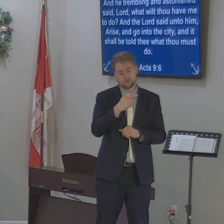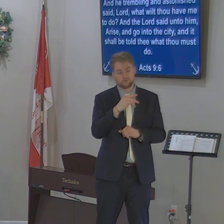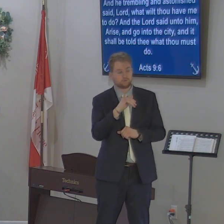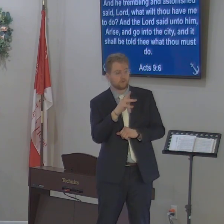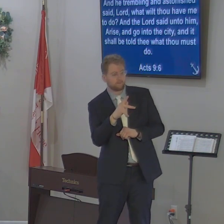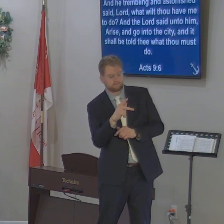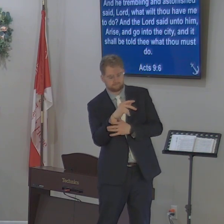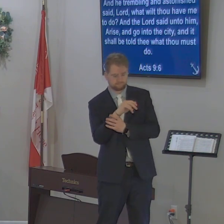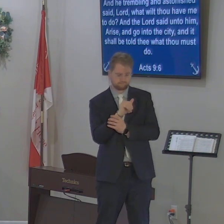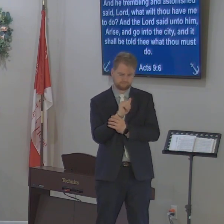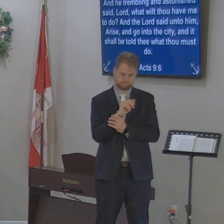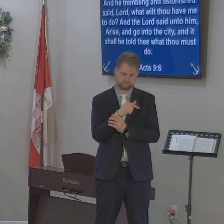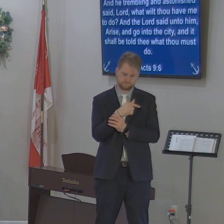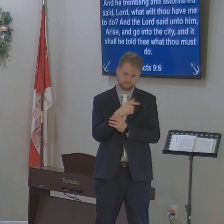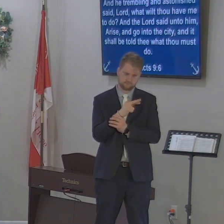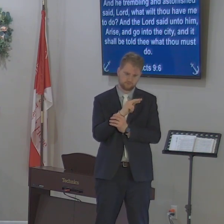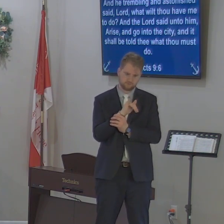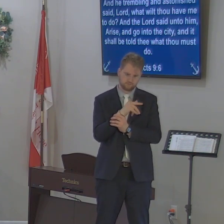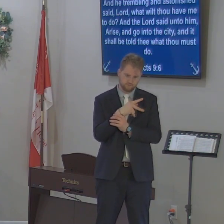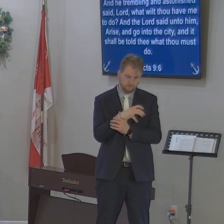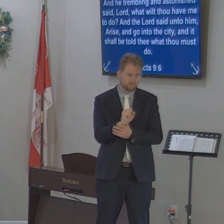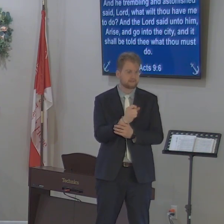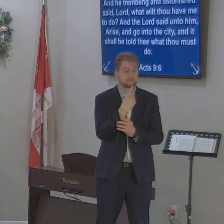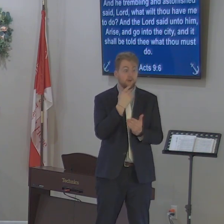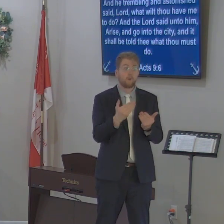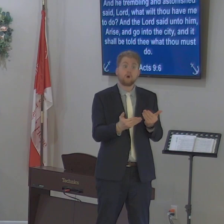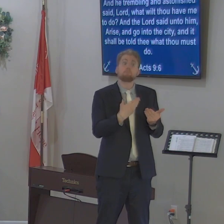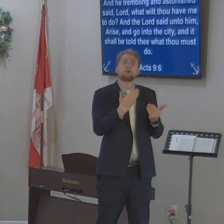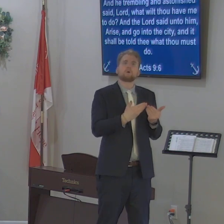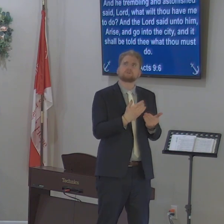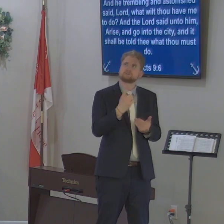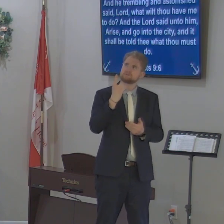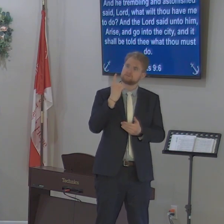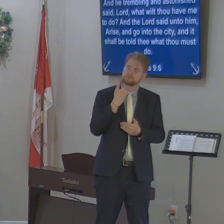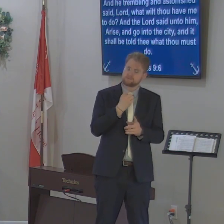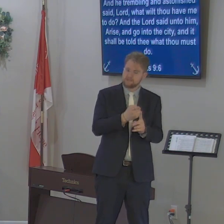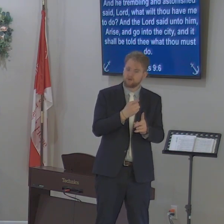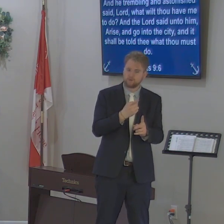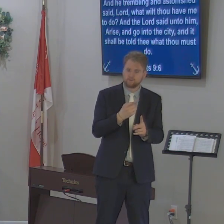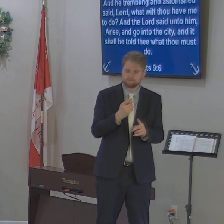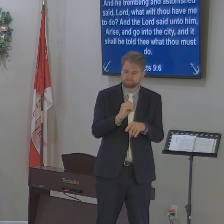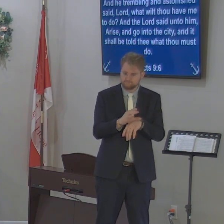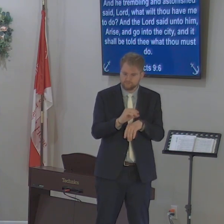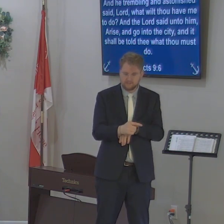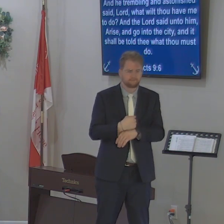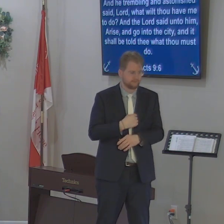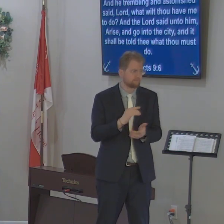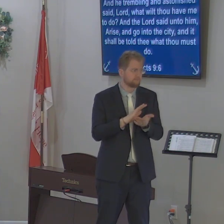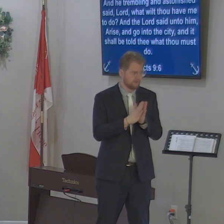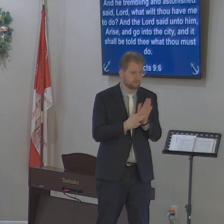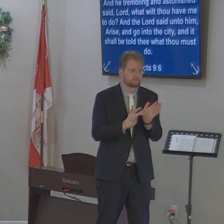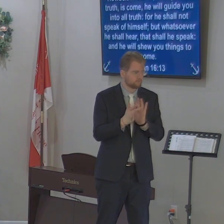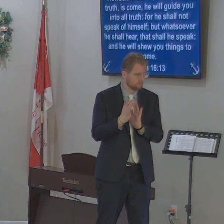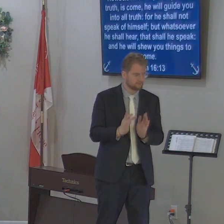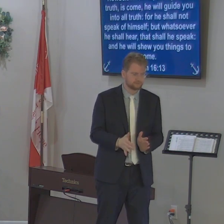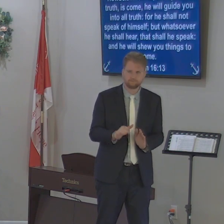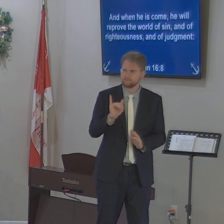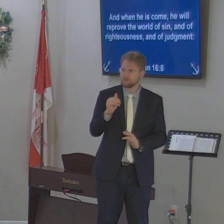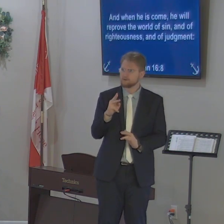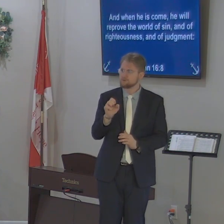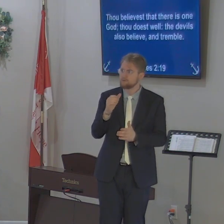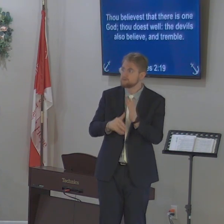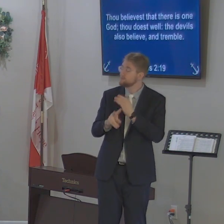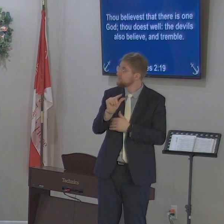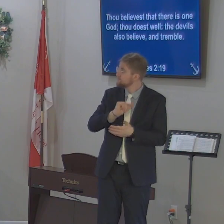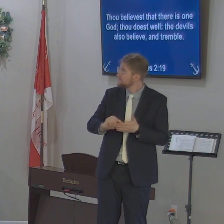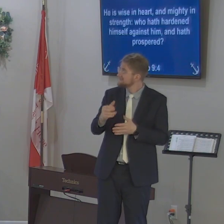me to be a Christian. There'd be another one that said, I just came to see you do tricks. James chapter 2, verse 19 says this, the devils